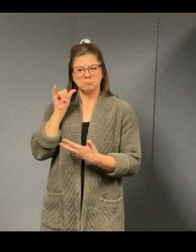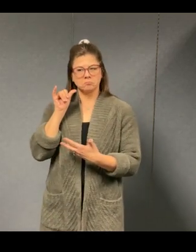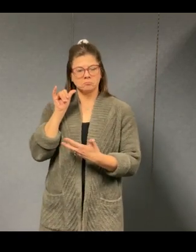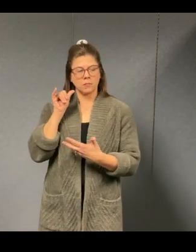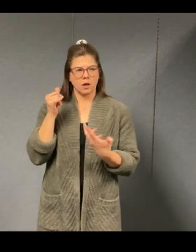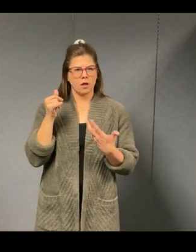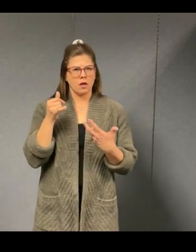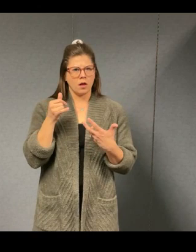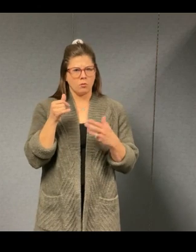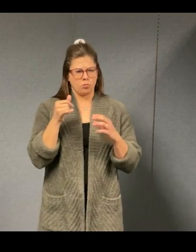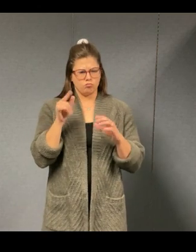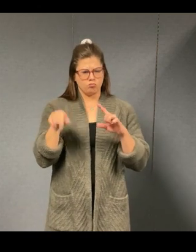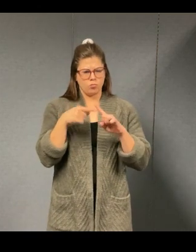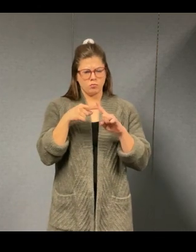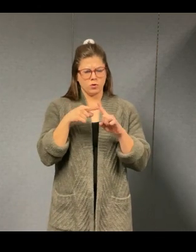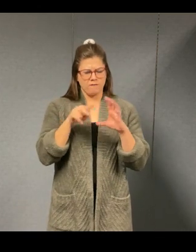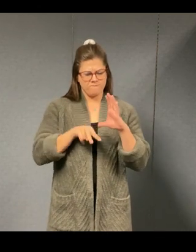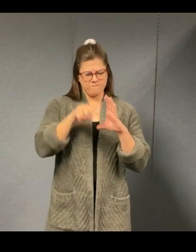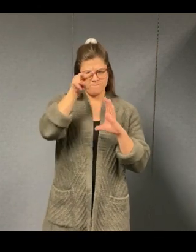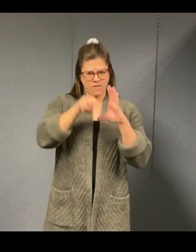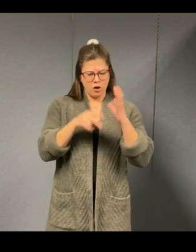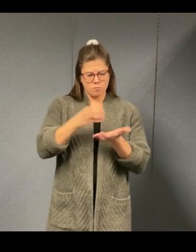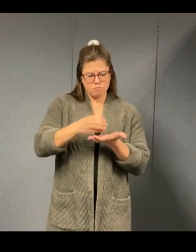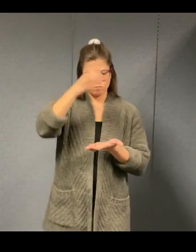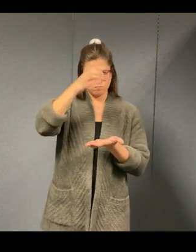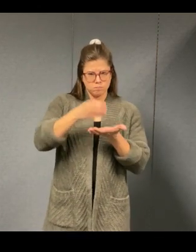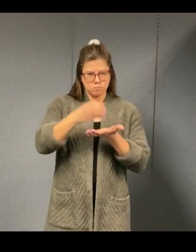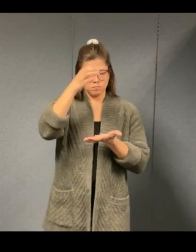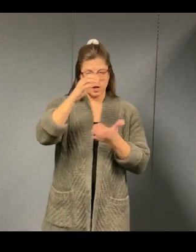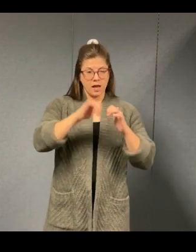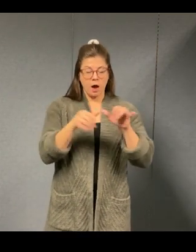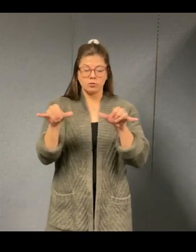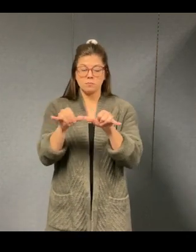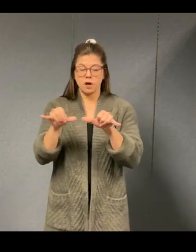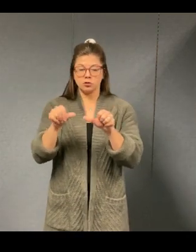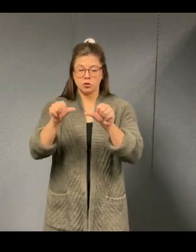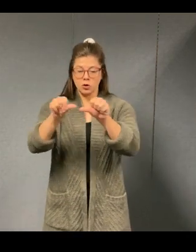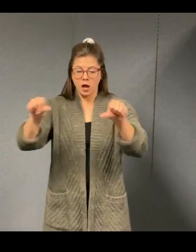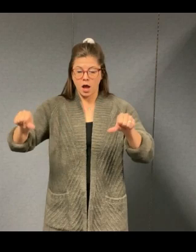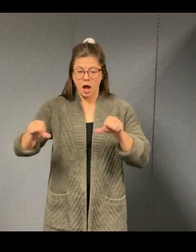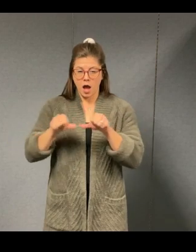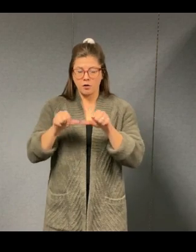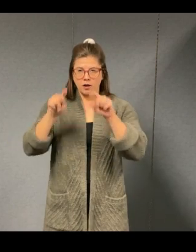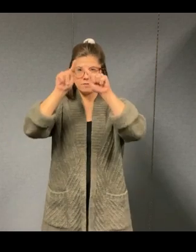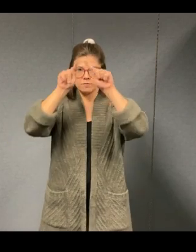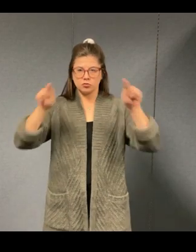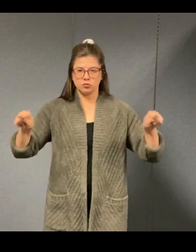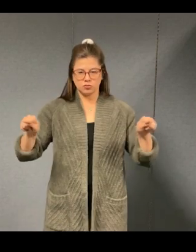a container and how to measure the area of a triangle. You might